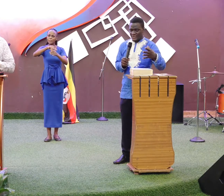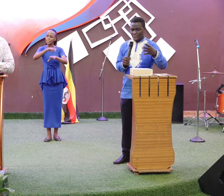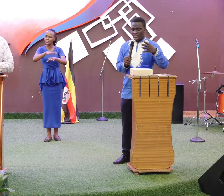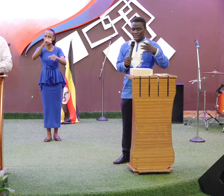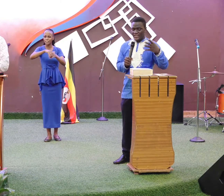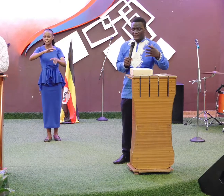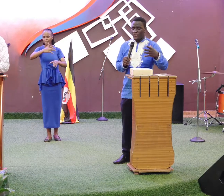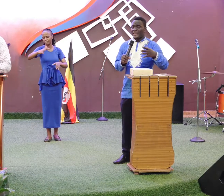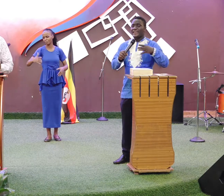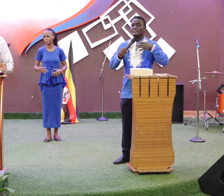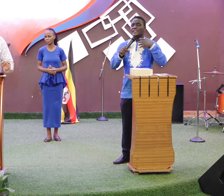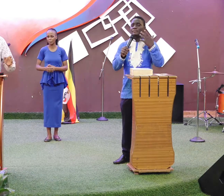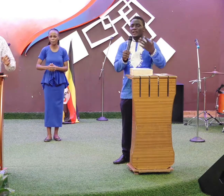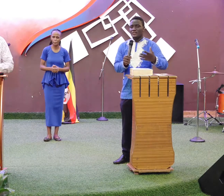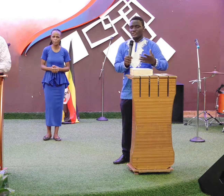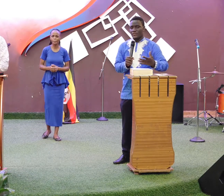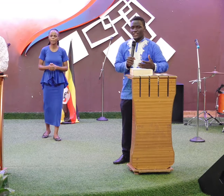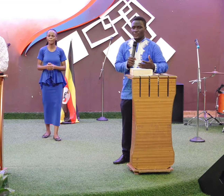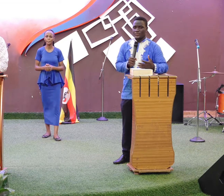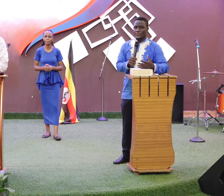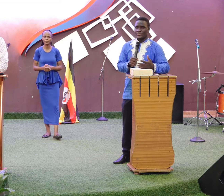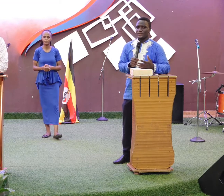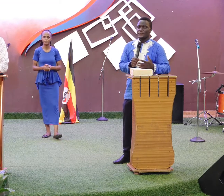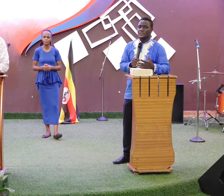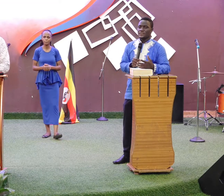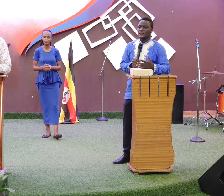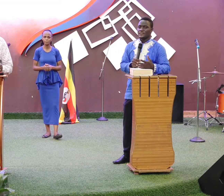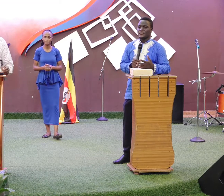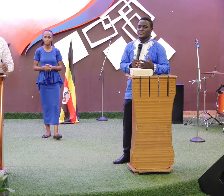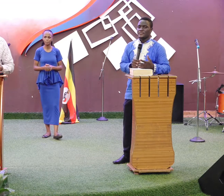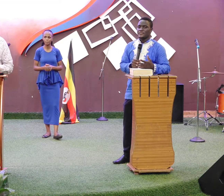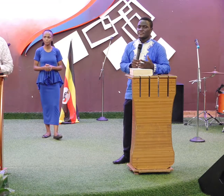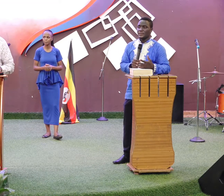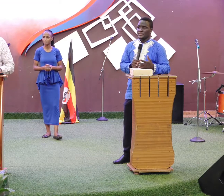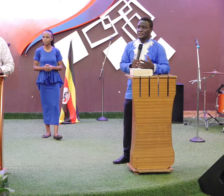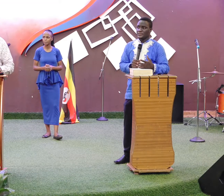diluting it not because of evil, that it may melt over you.